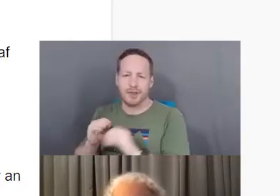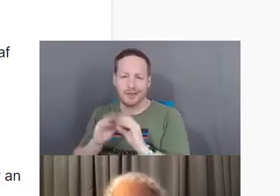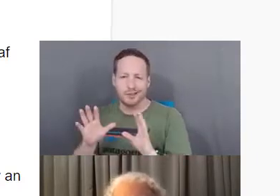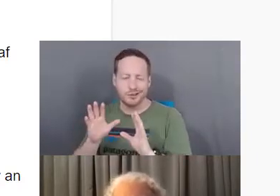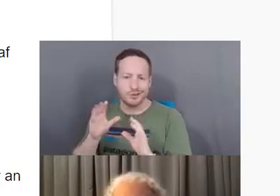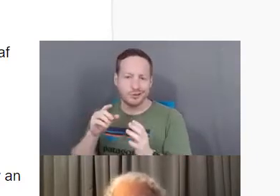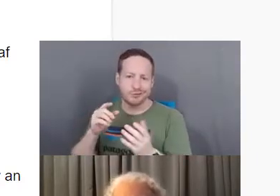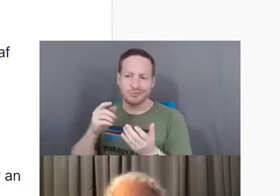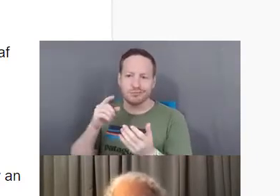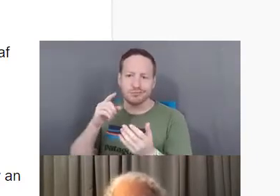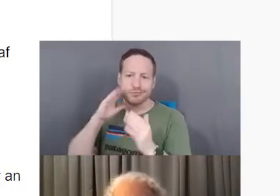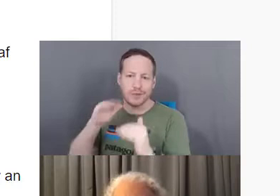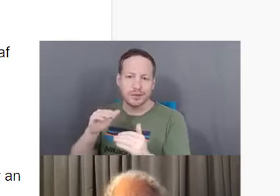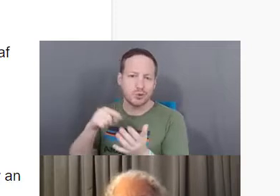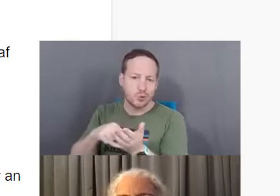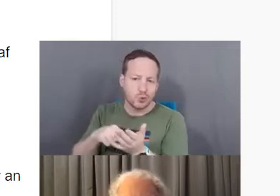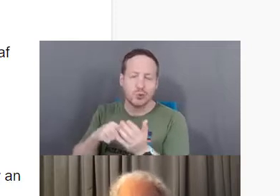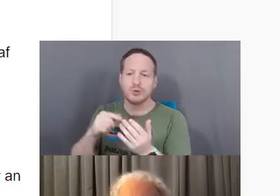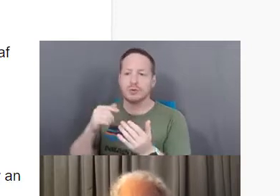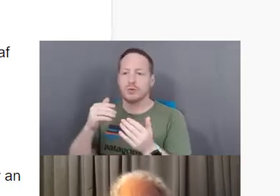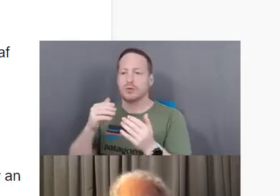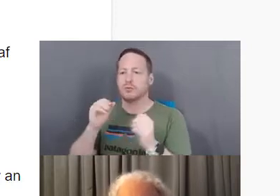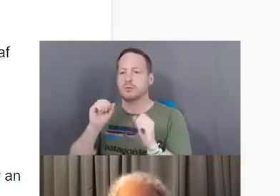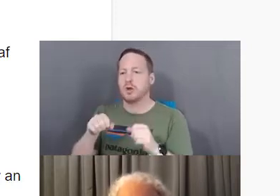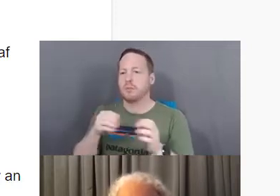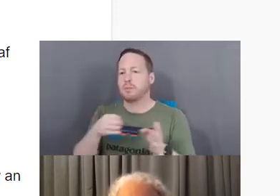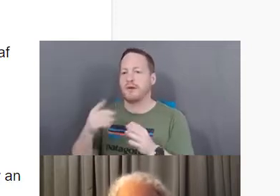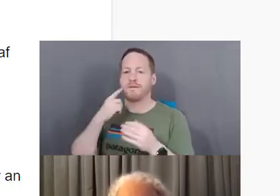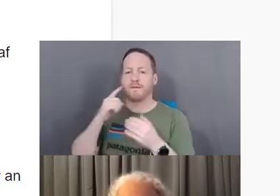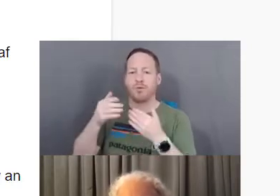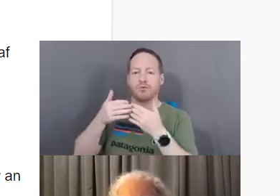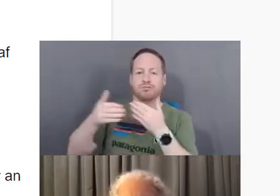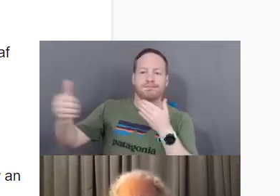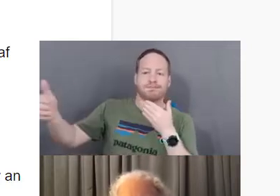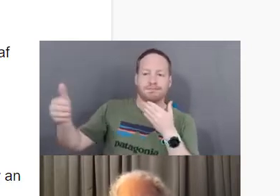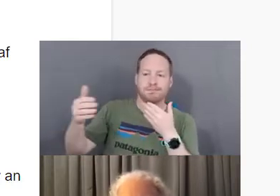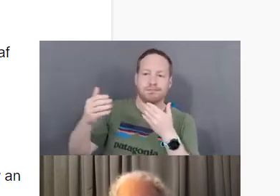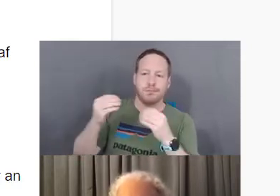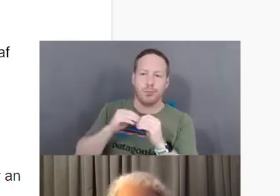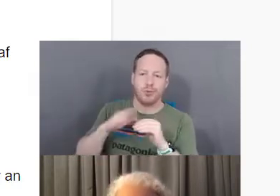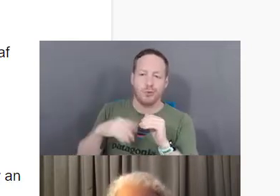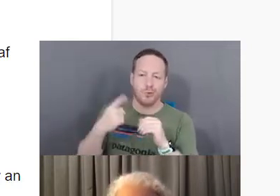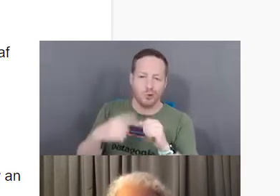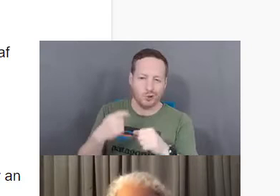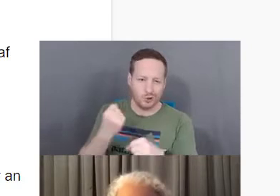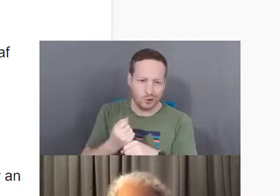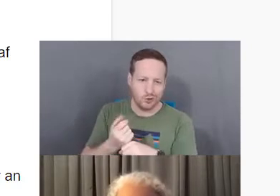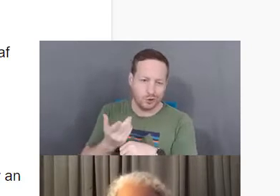steps so that we have clear expectations and we can make plans going forward into the future